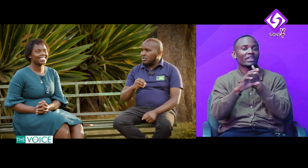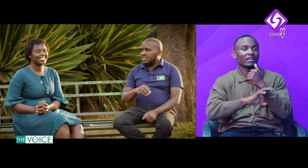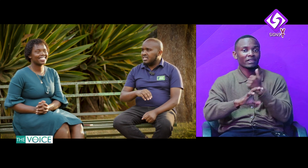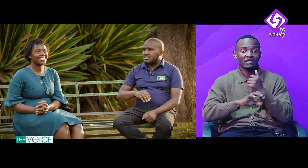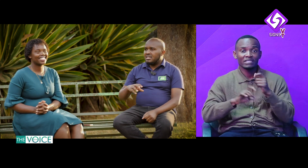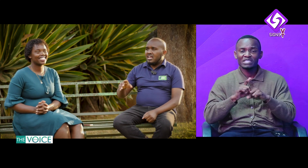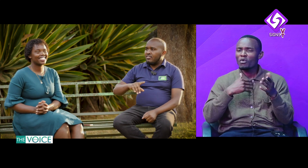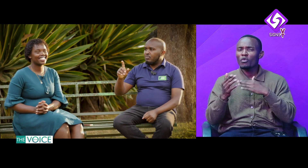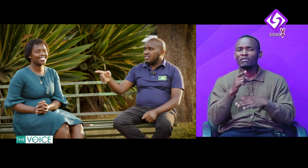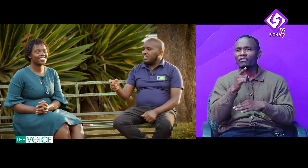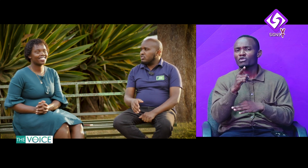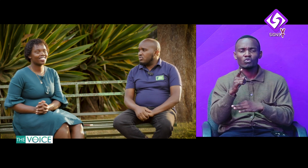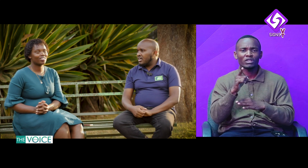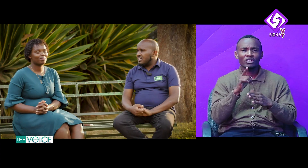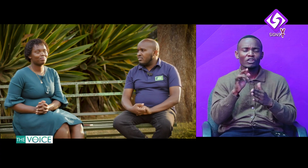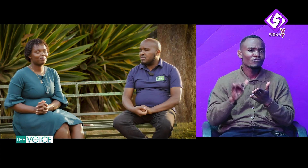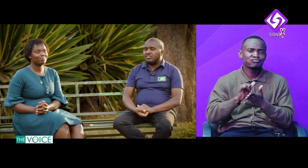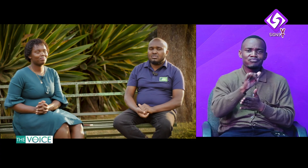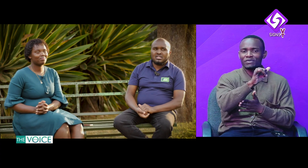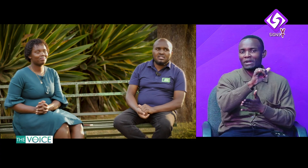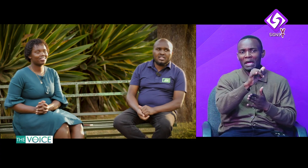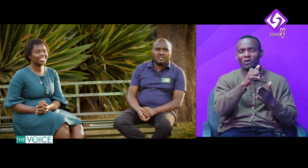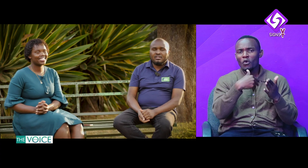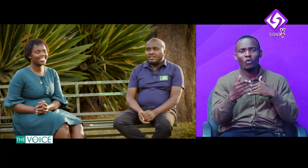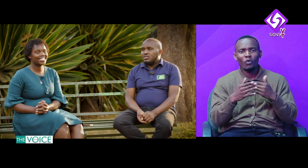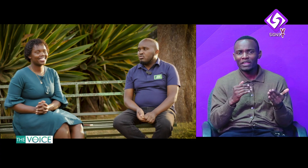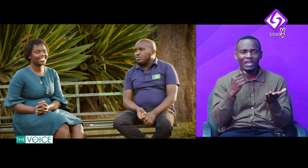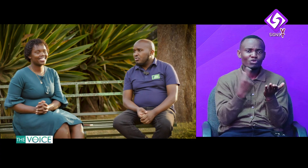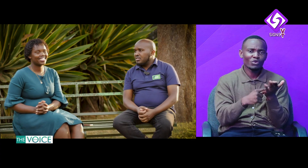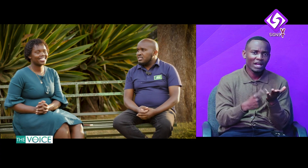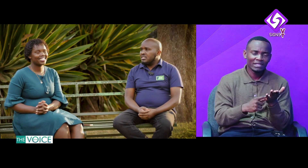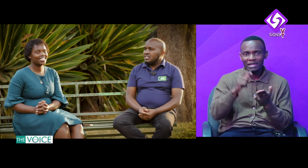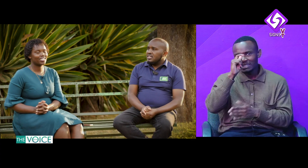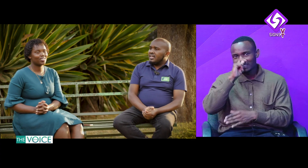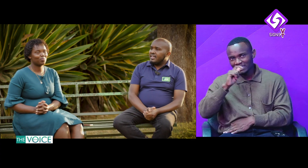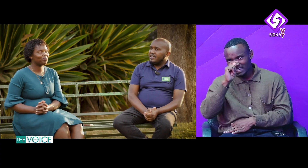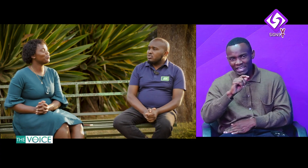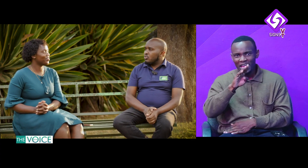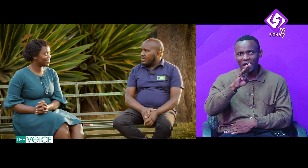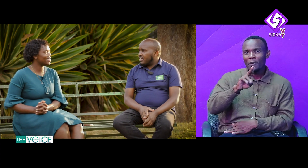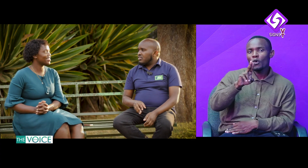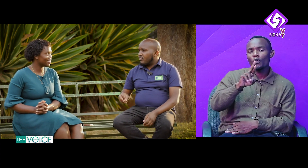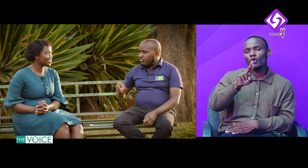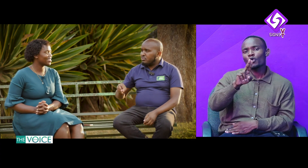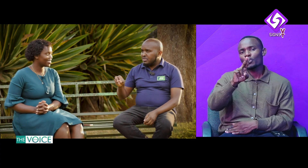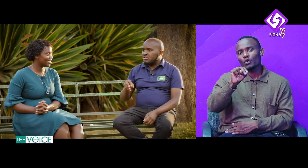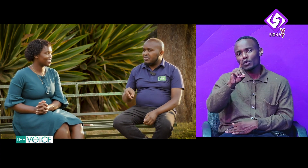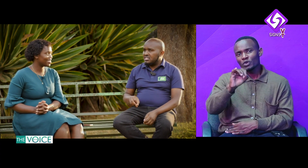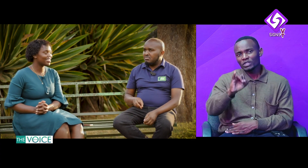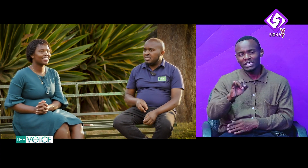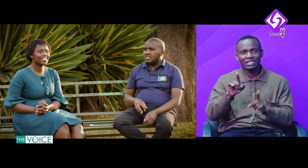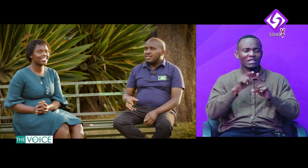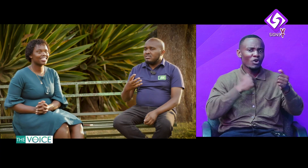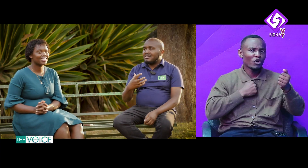on us, knowing that if I'm traveling to Uganda, if I'm traveling to Tanzania, to Burundi, to Rwanda, you have a full presence